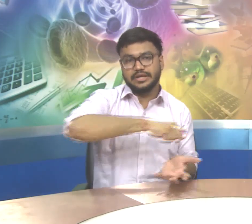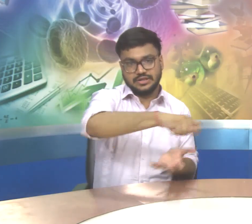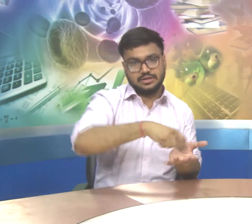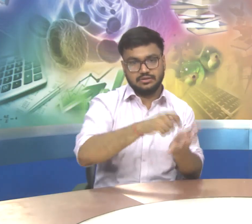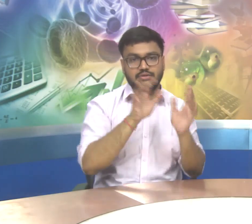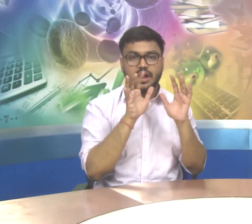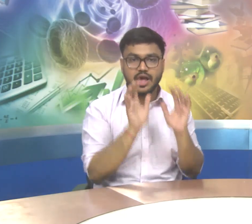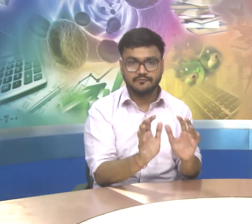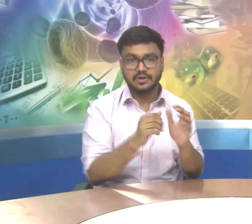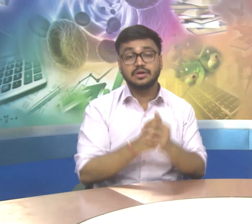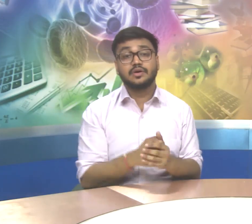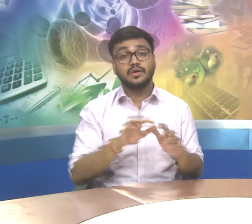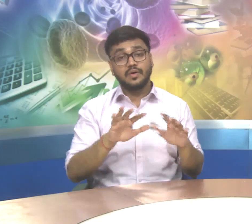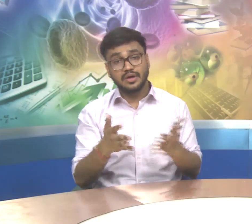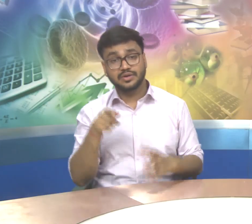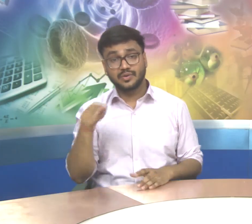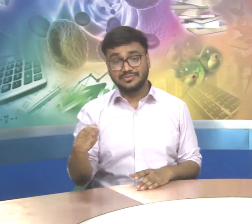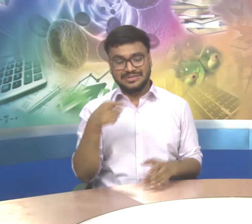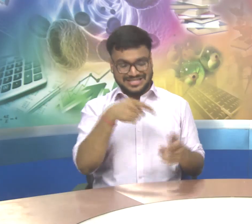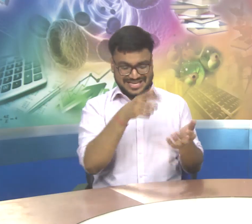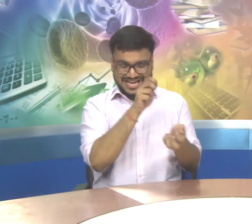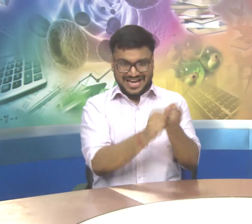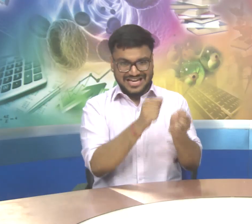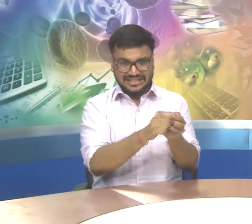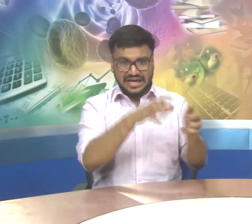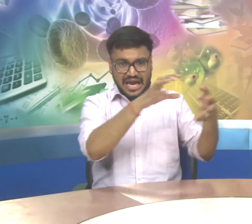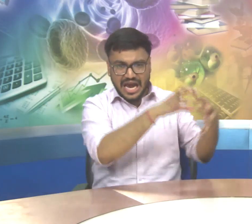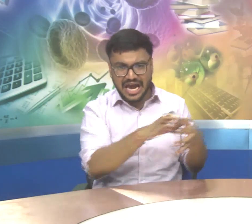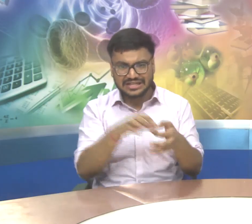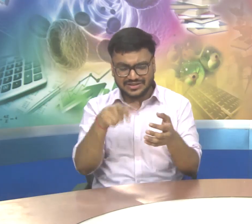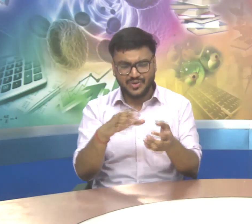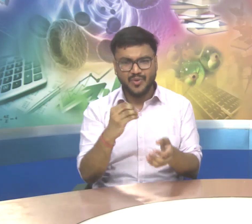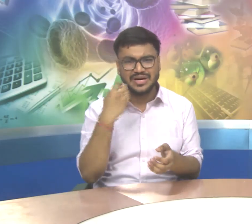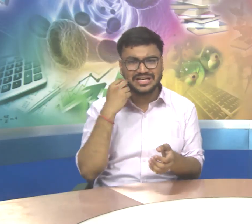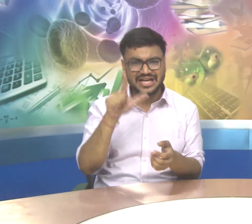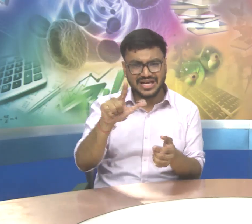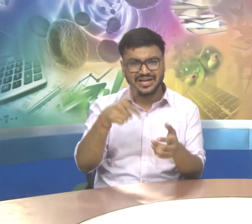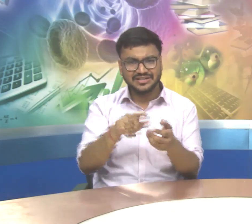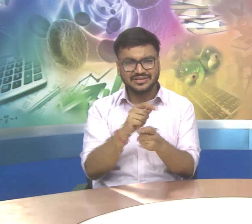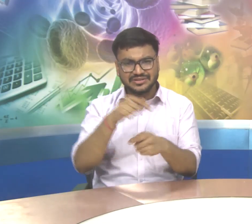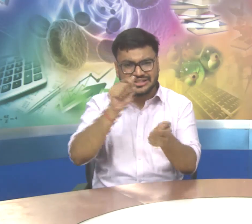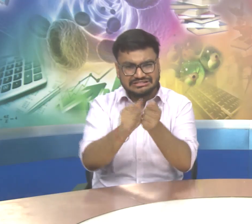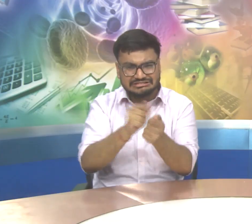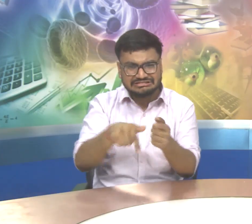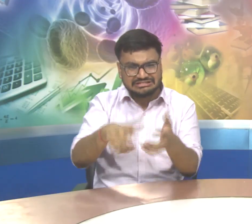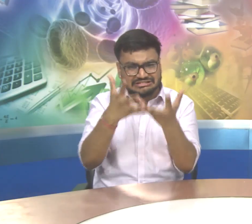Early human used firewood and animal waste for cooking and heating.